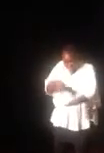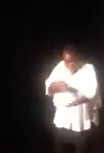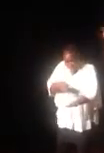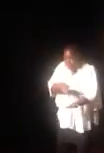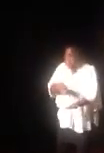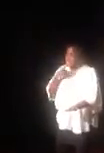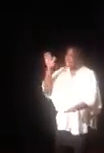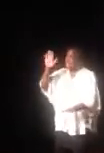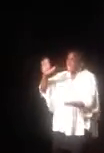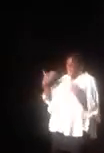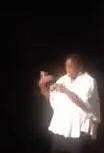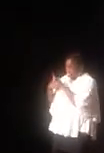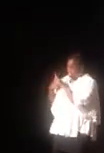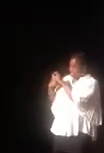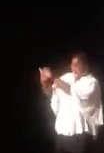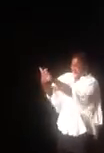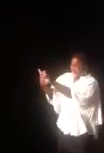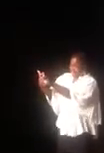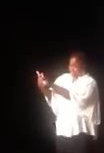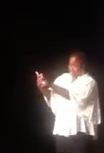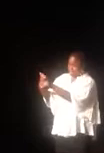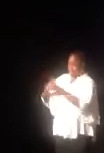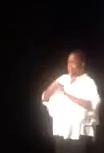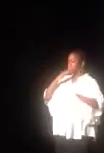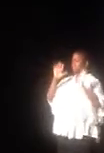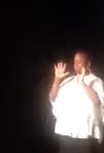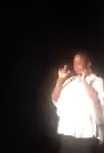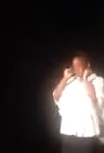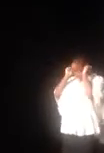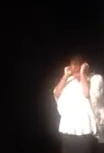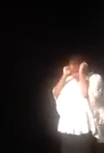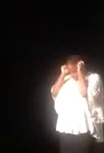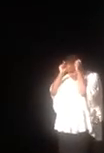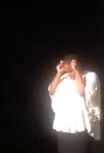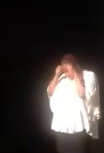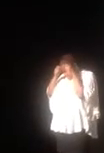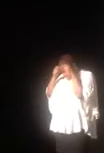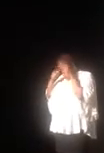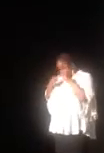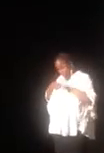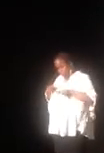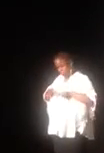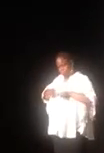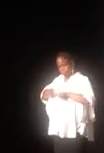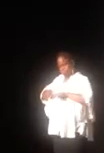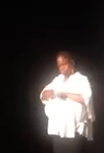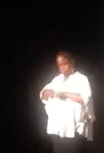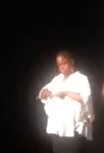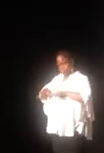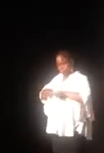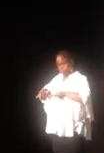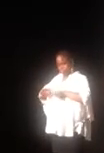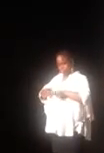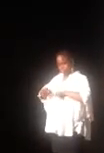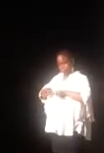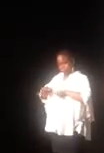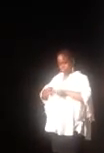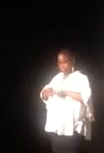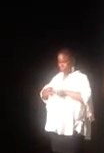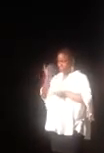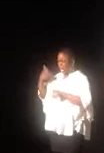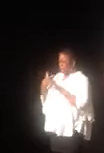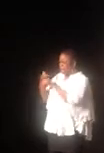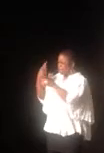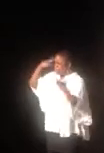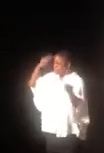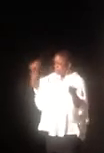head, said run. I said no, I'll just put on my hoodie and pick up my pace. Run for what? I'm not disturbing